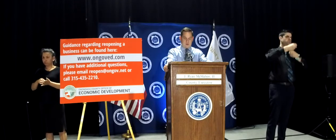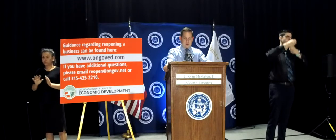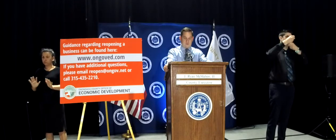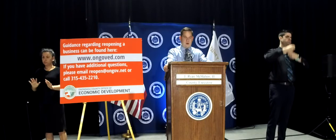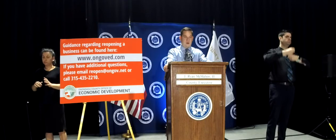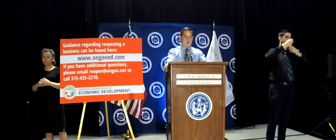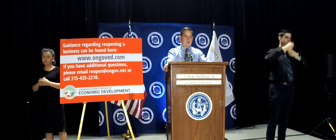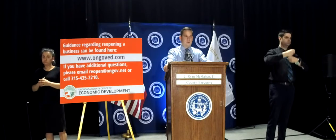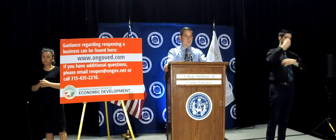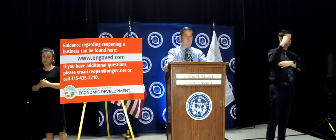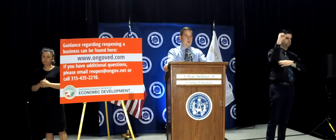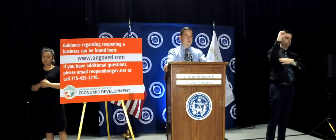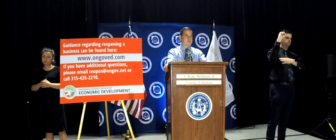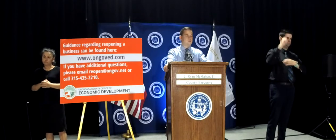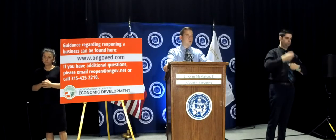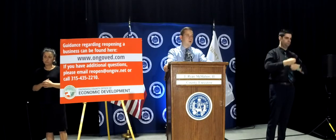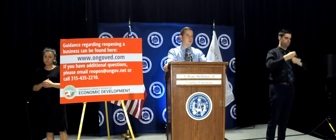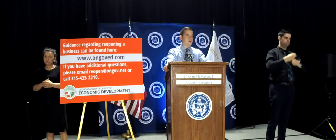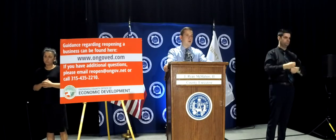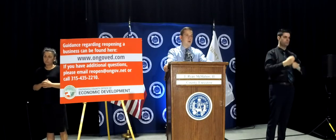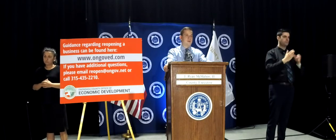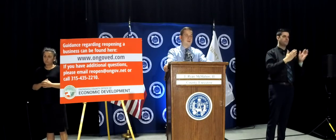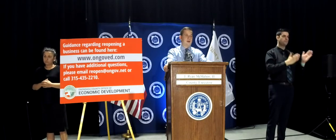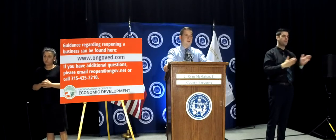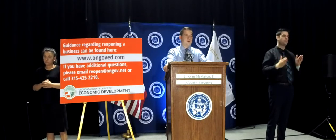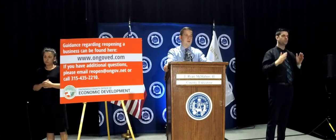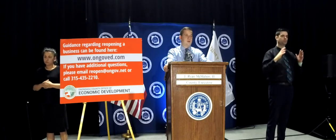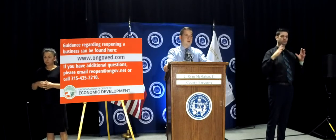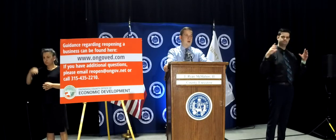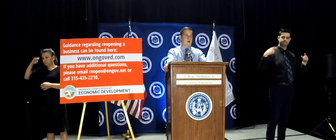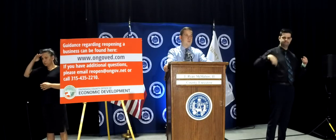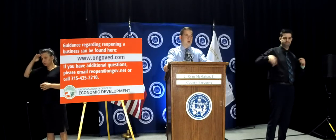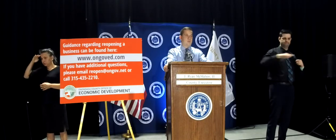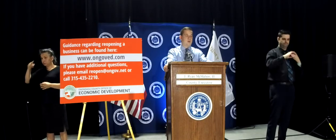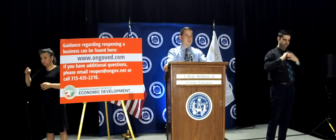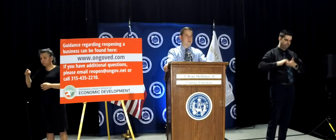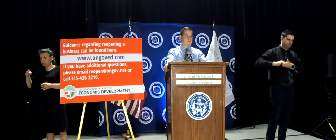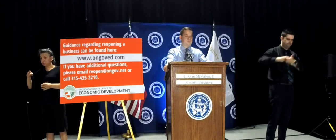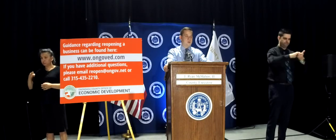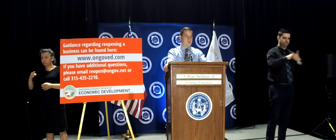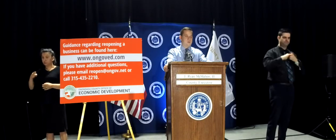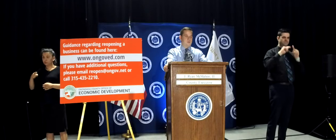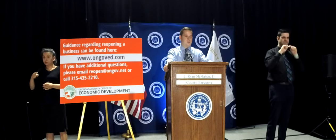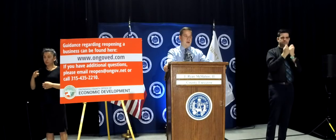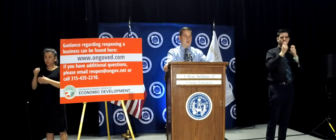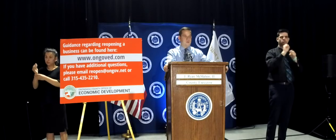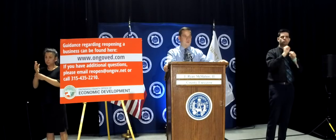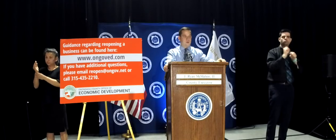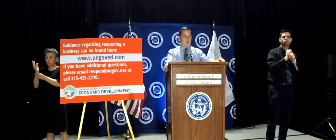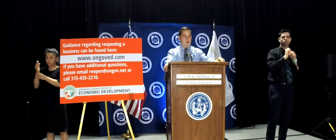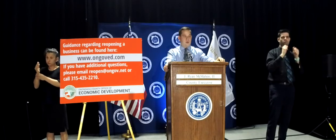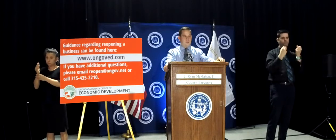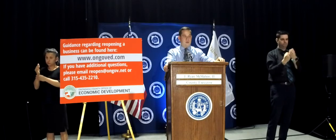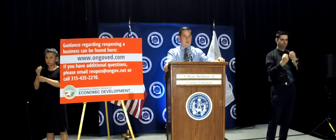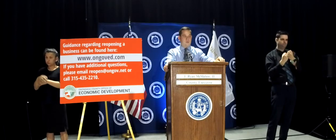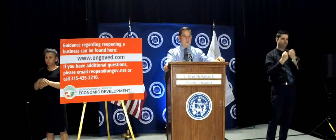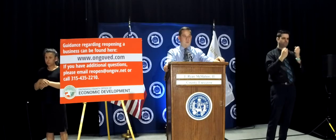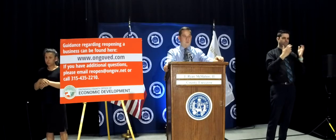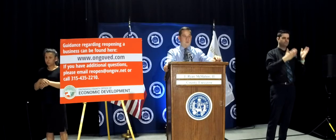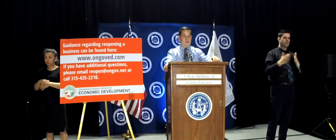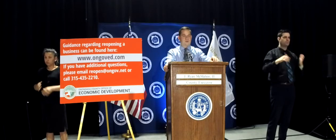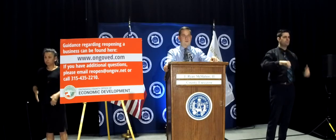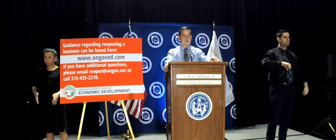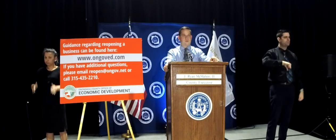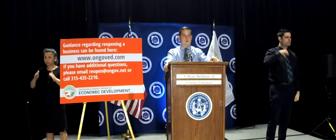have all of our teams working very well together in preparation. Very proud of many of